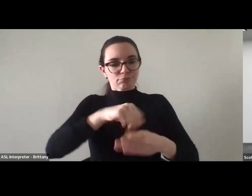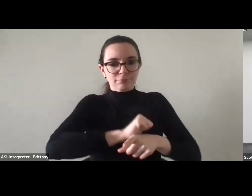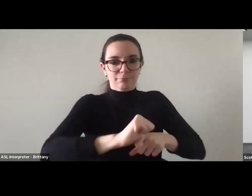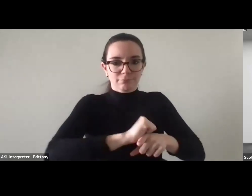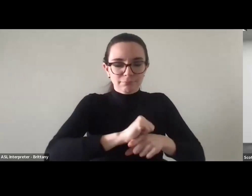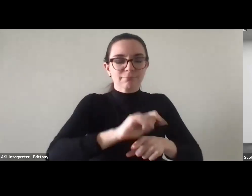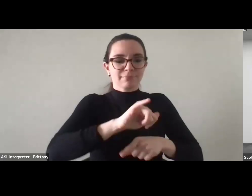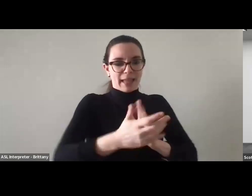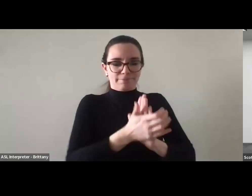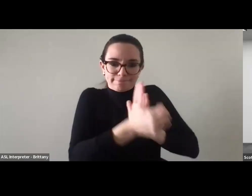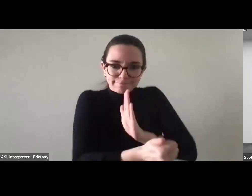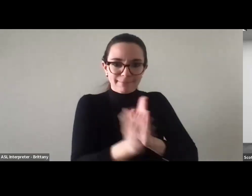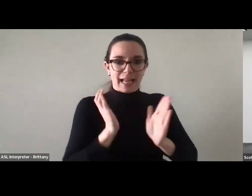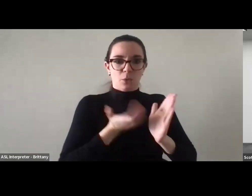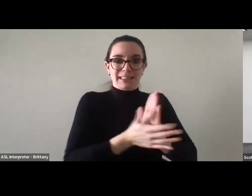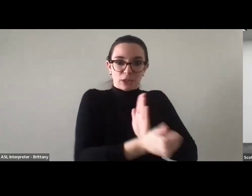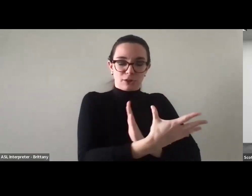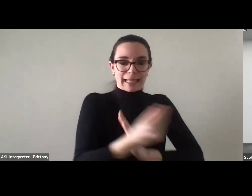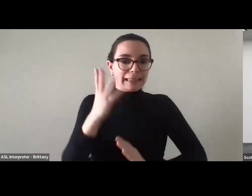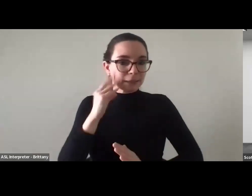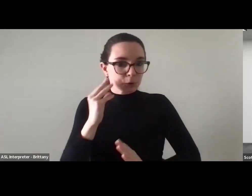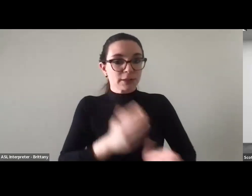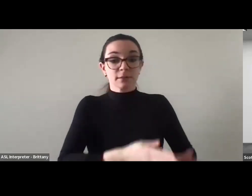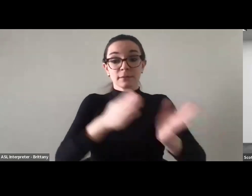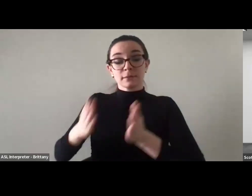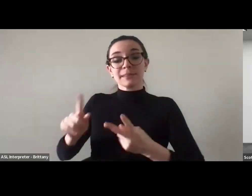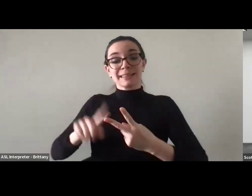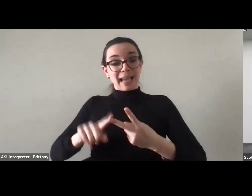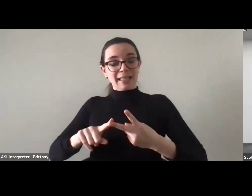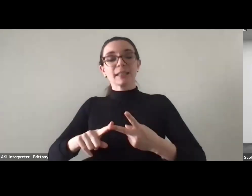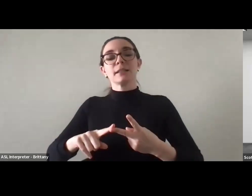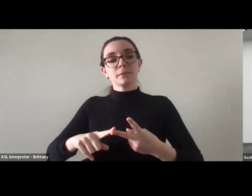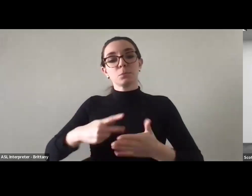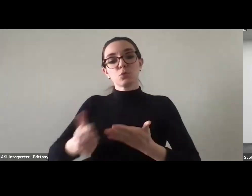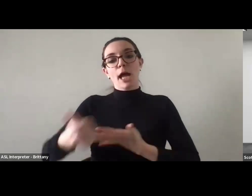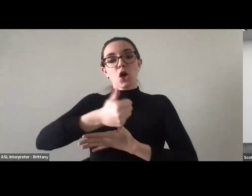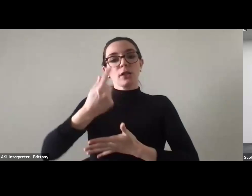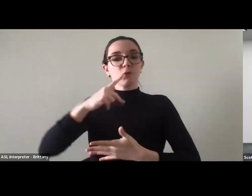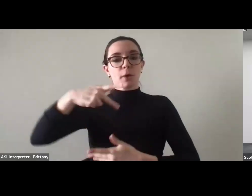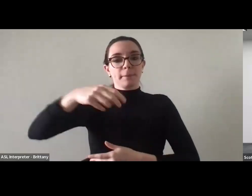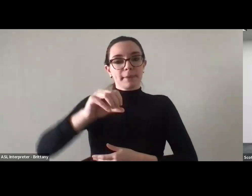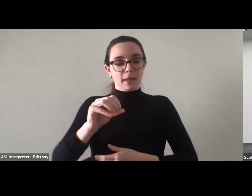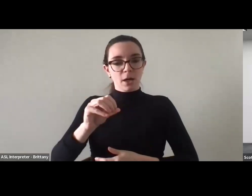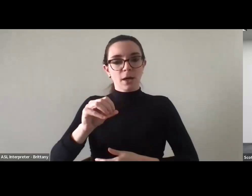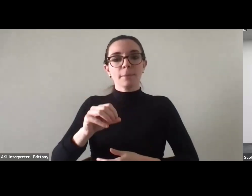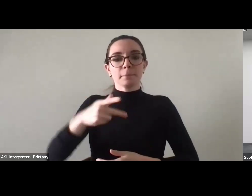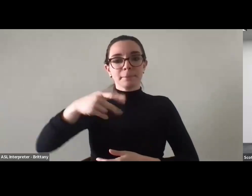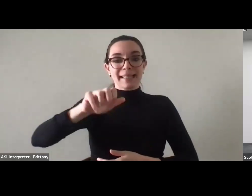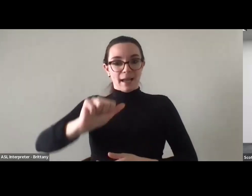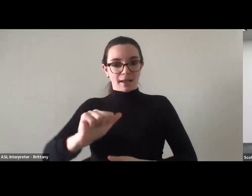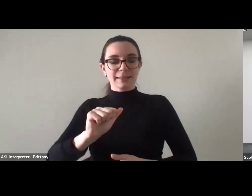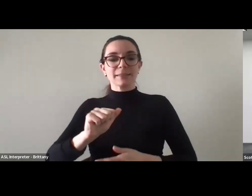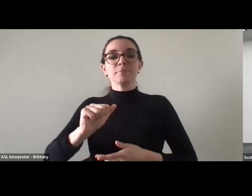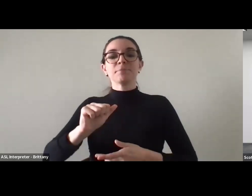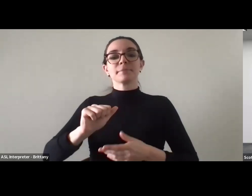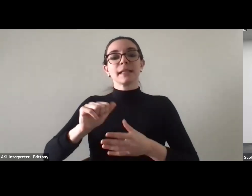as diverse career seekers. Second, for a priority for PIA and our other related work in apprenticeships, industry intermediaries